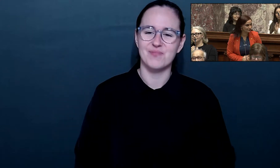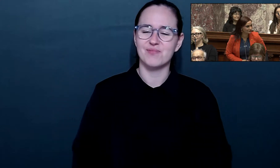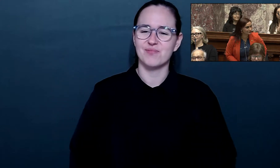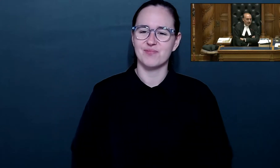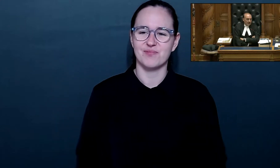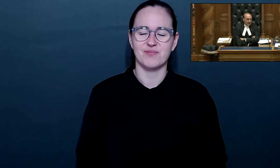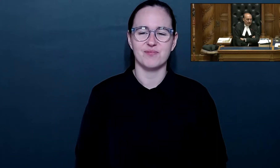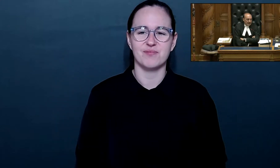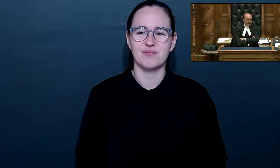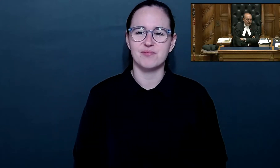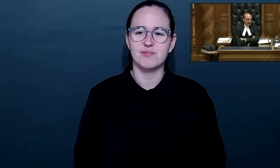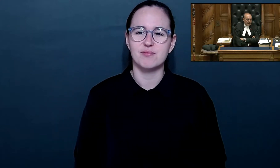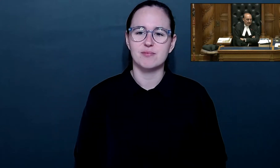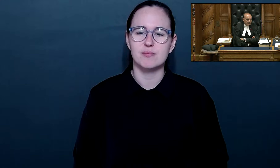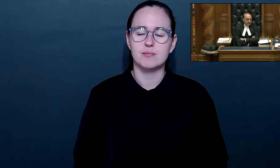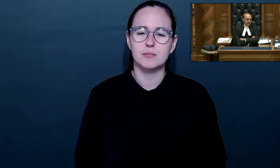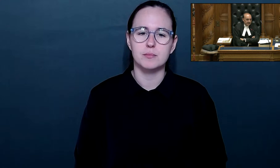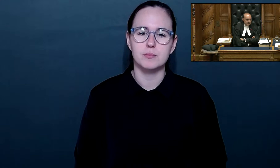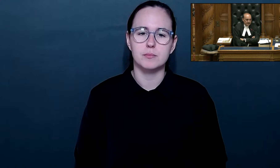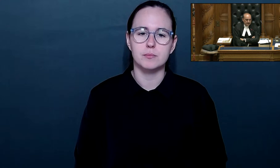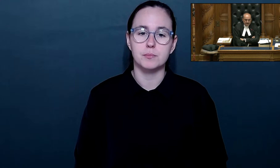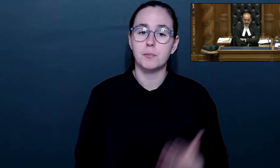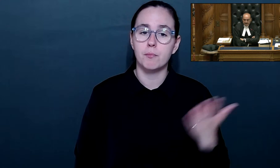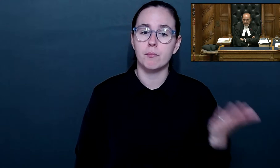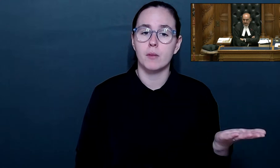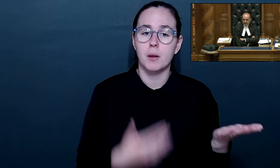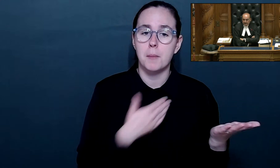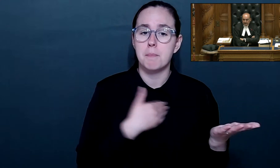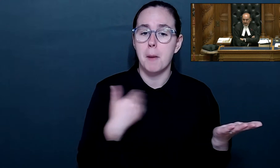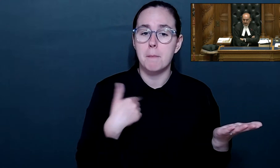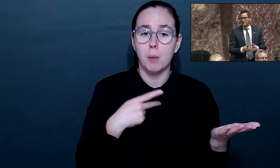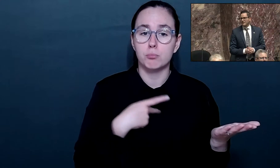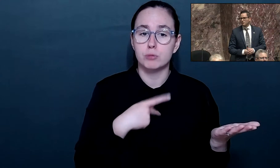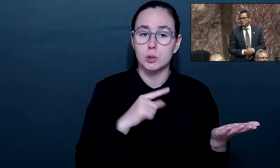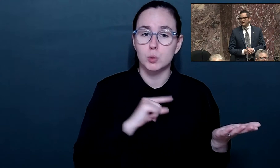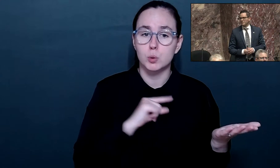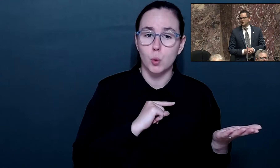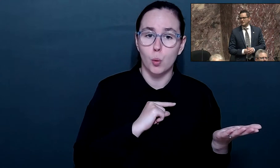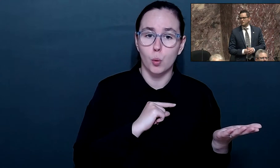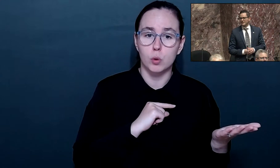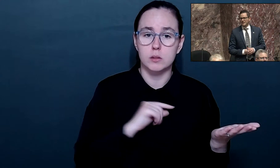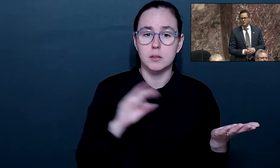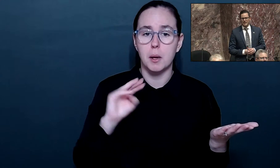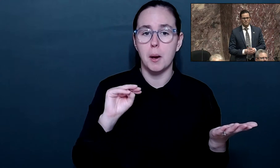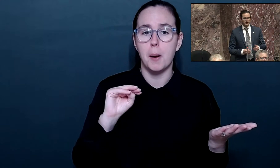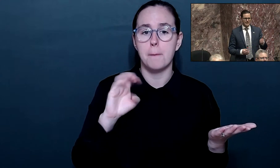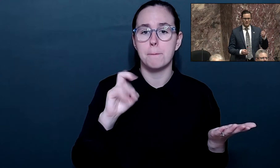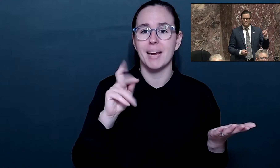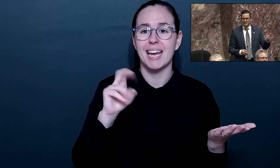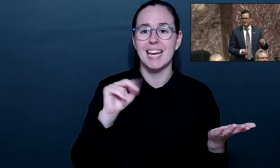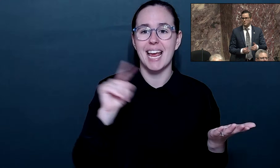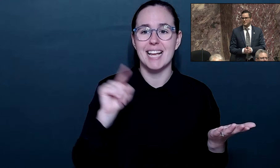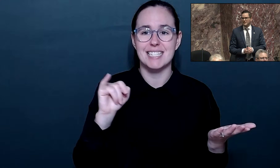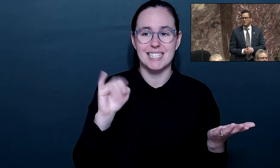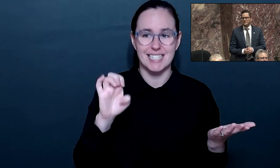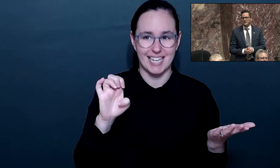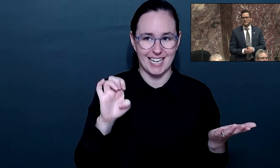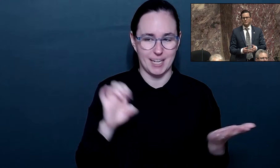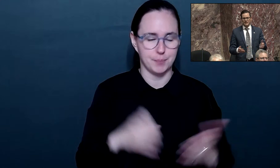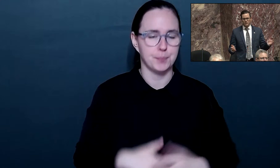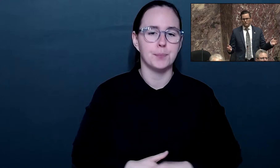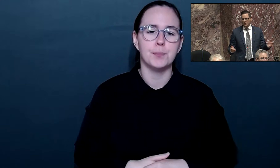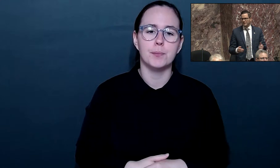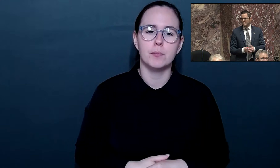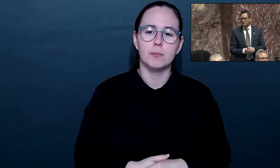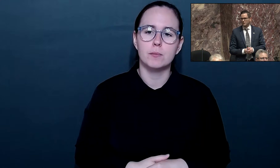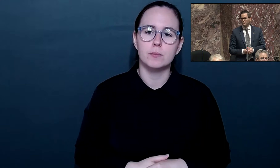Member for Prince George Mackenzie. Thank you, Mr. Speaker. It's great to see so many local government leaders in here, and particularly the UBCM executive.